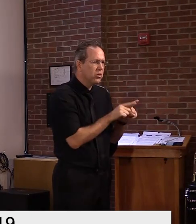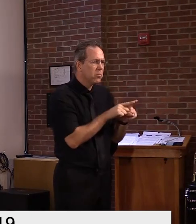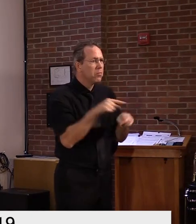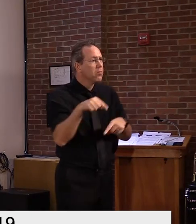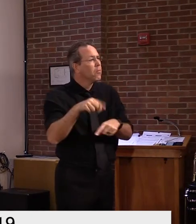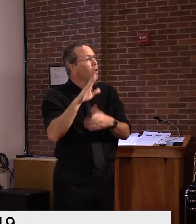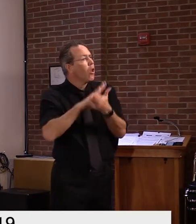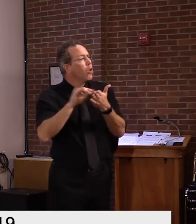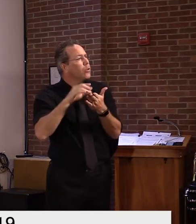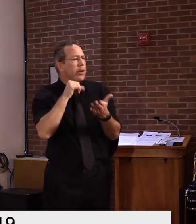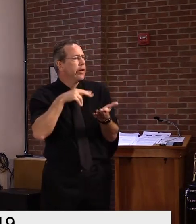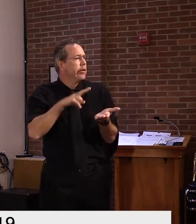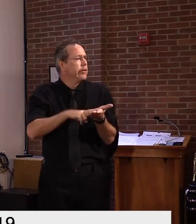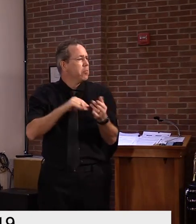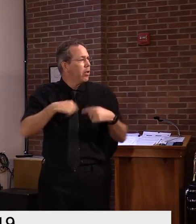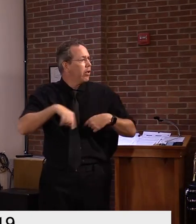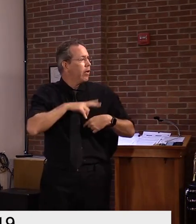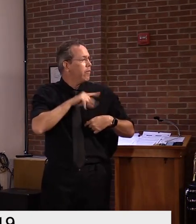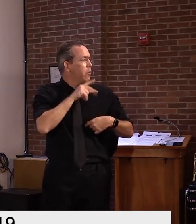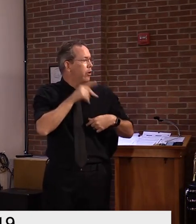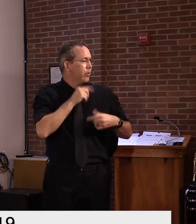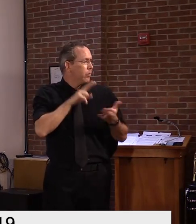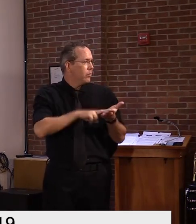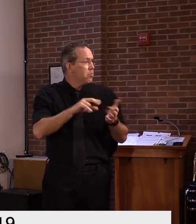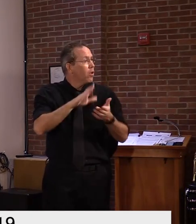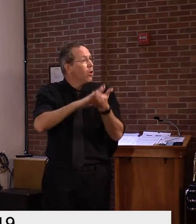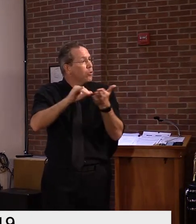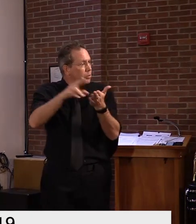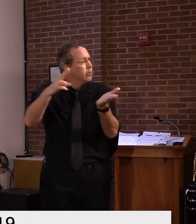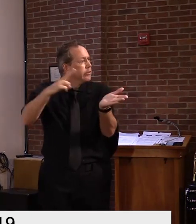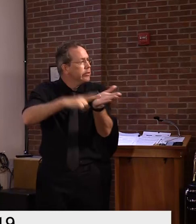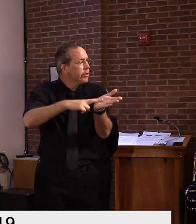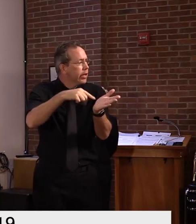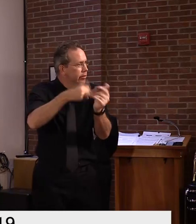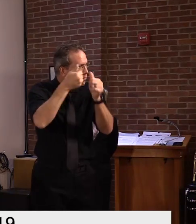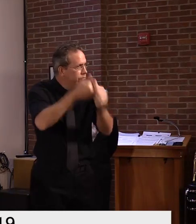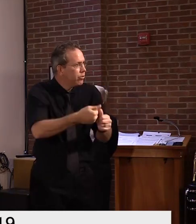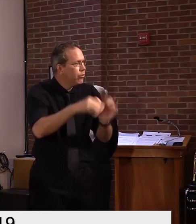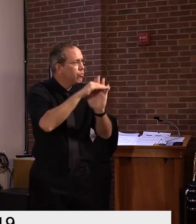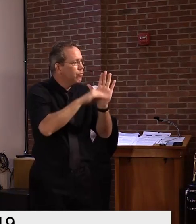well. So we will eagerly watch that, Joe.